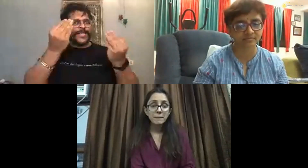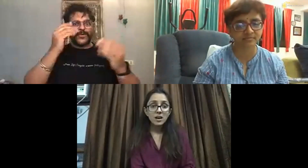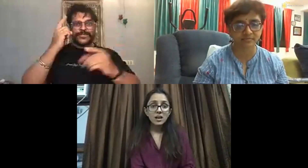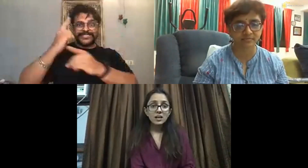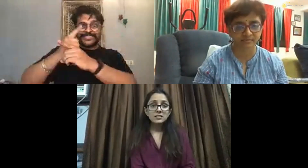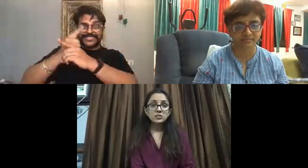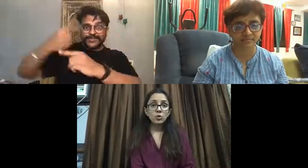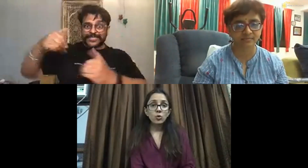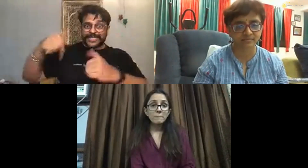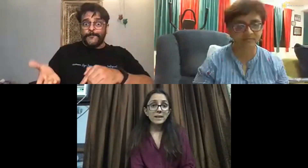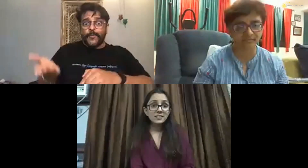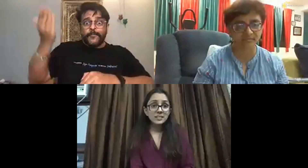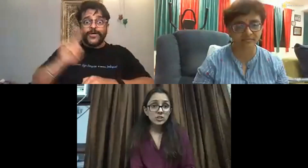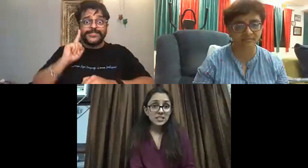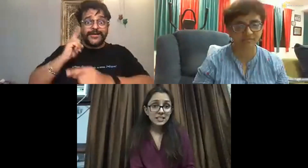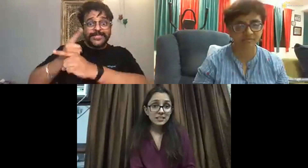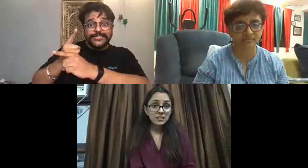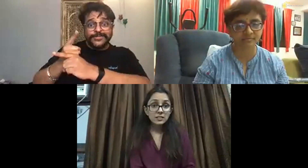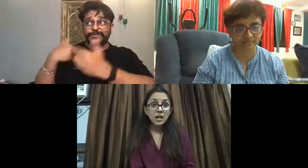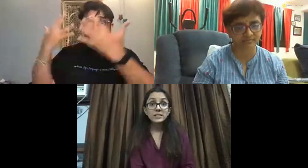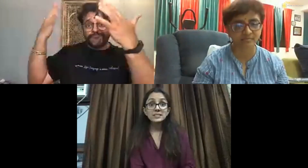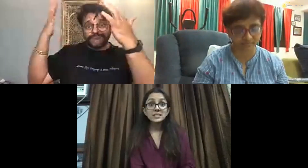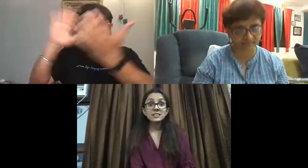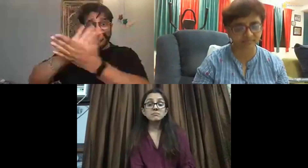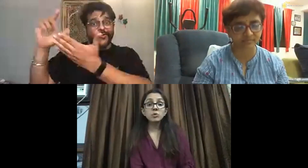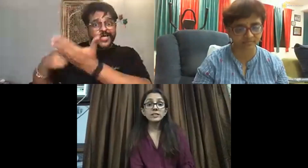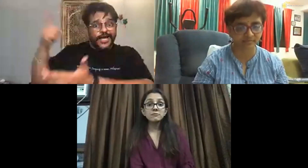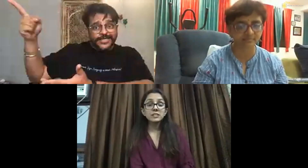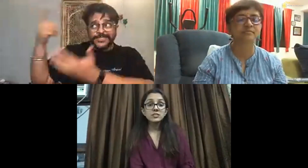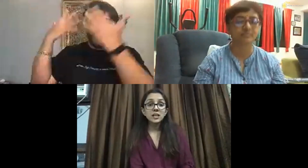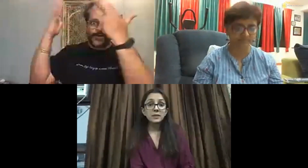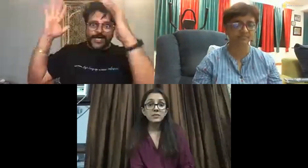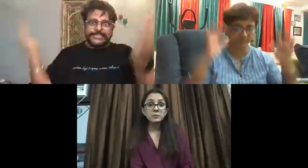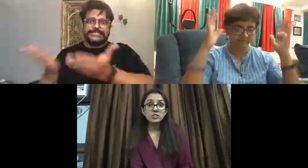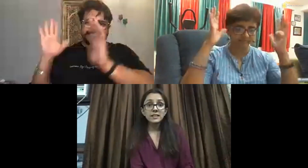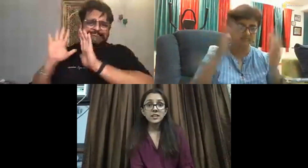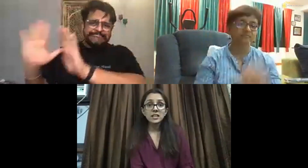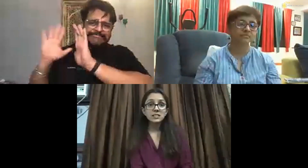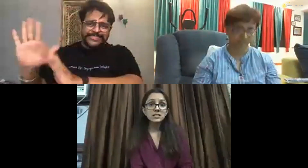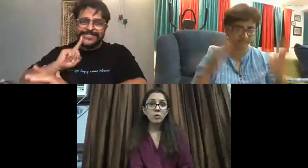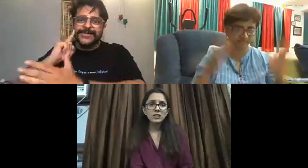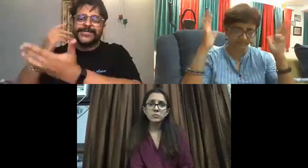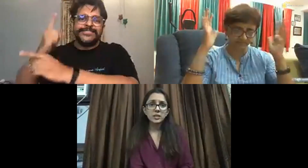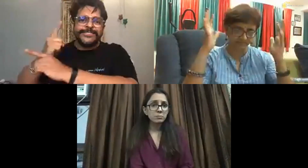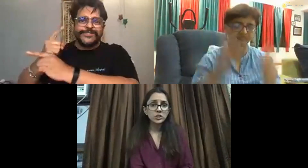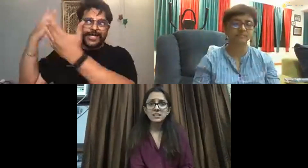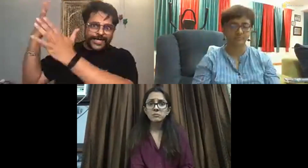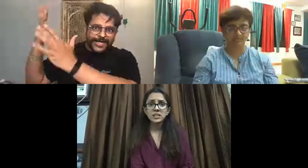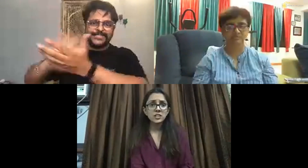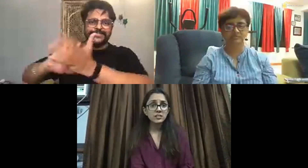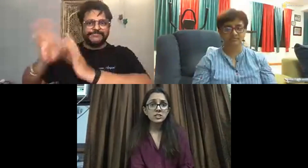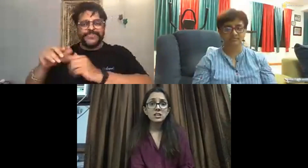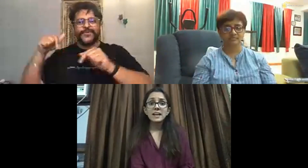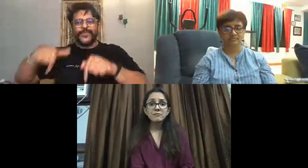them. So better teachers are needed. Now we are seeing that more deaf teachers are coming in the picture. Like Haryana is a model, and we are pushing them,